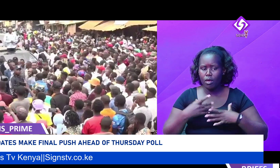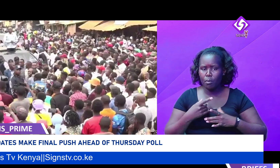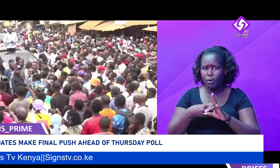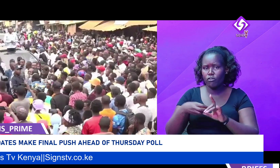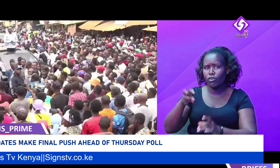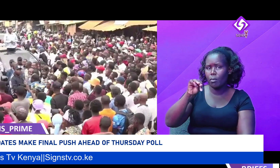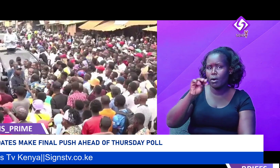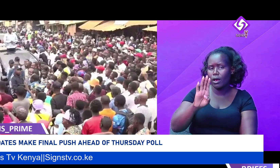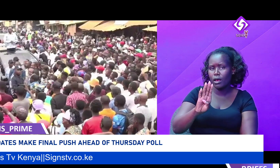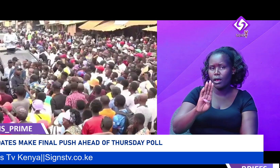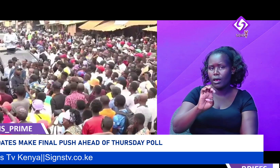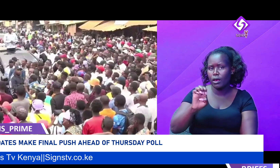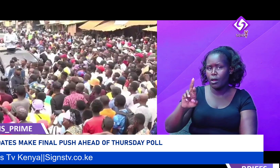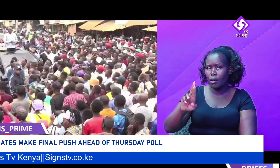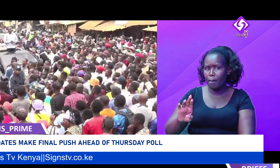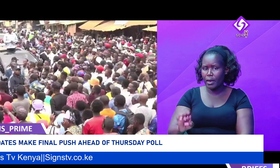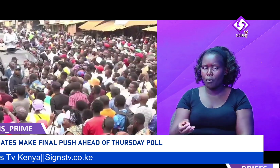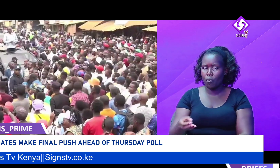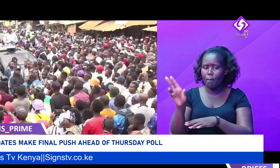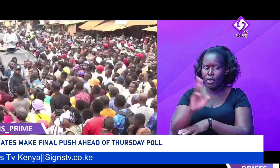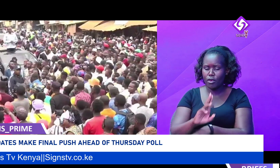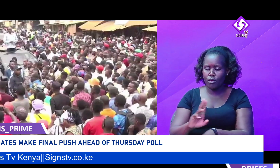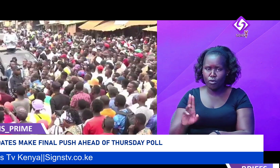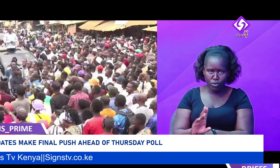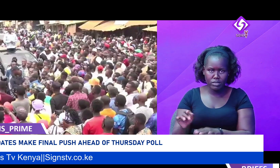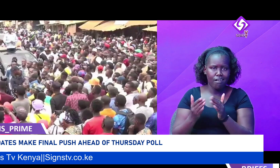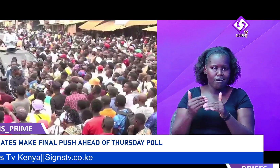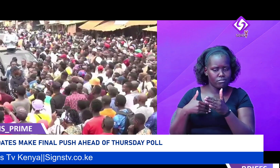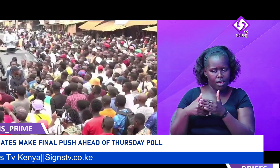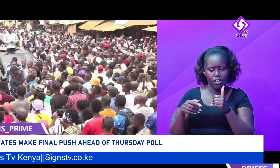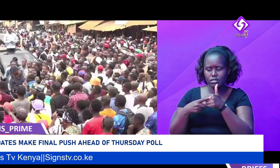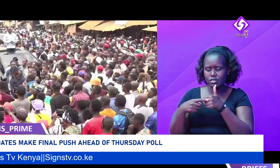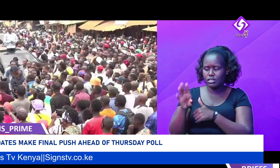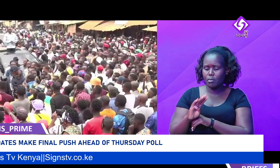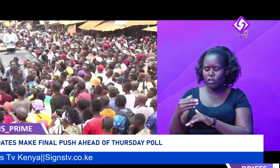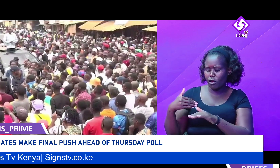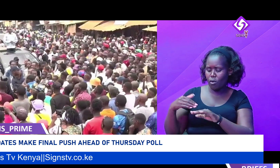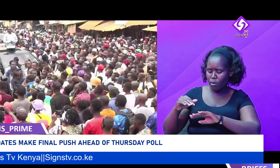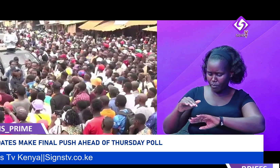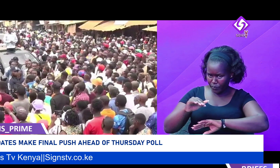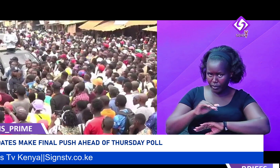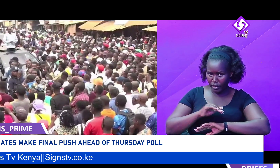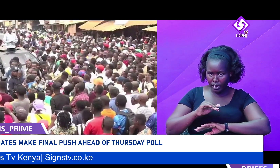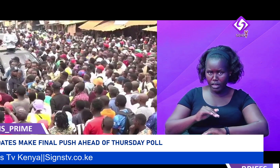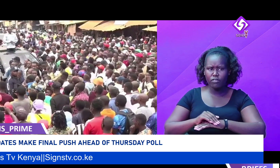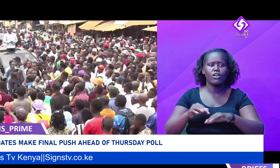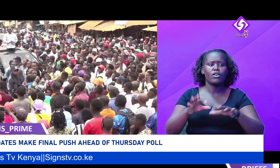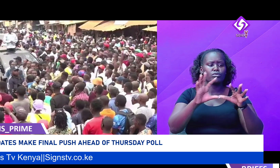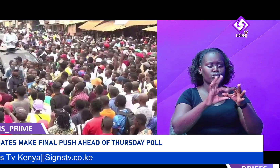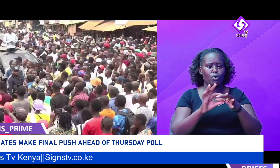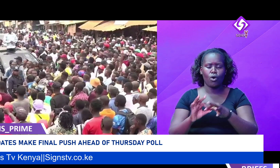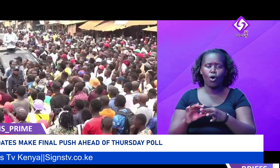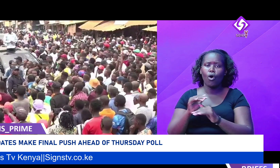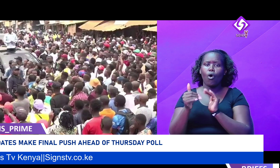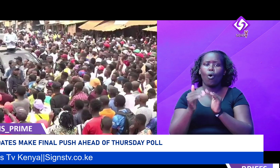Hiyo pesa imetumika mbele zaidi ya milioni 600. Ili tosha kuunganisha kila boma Bere North